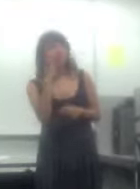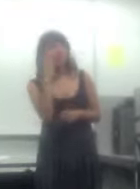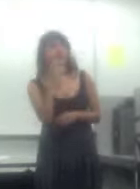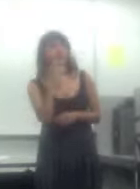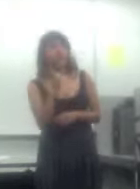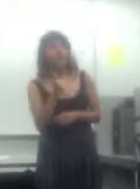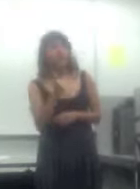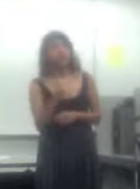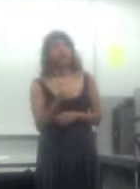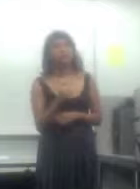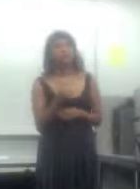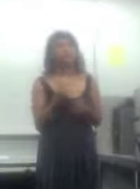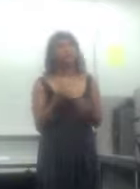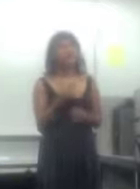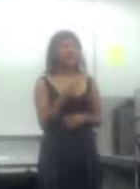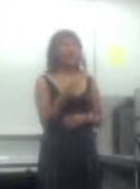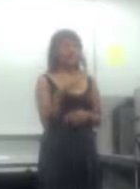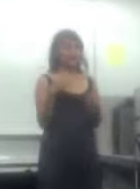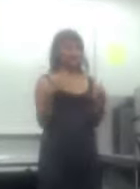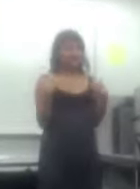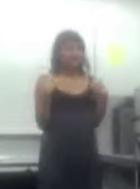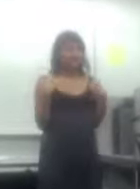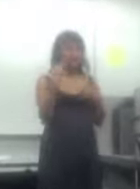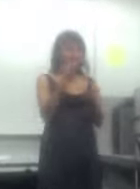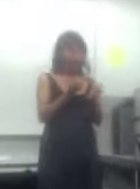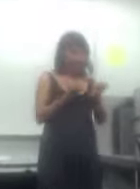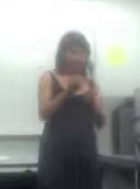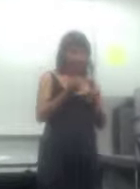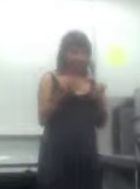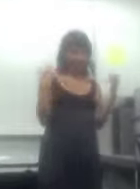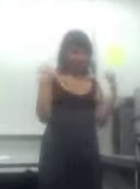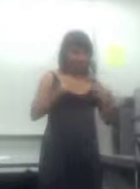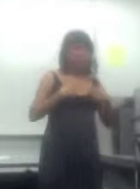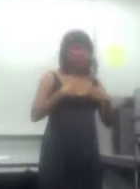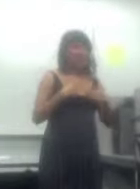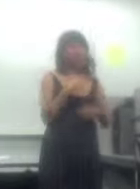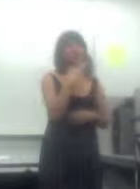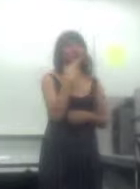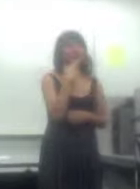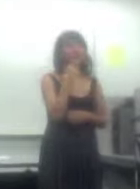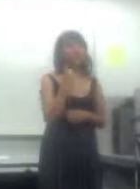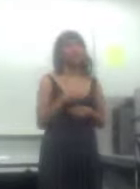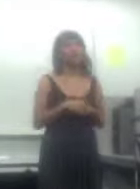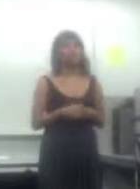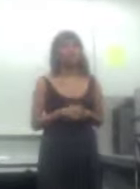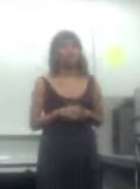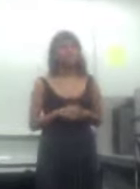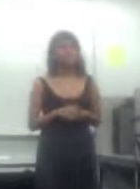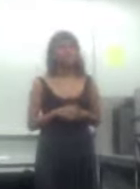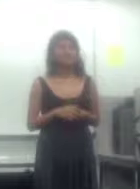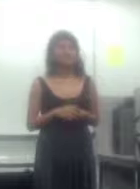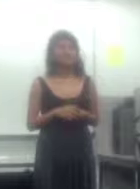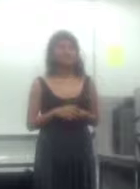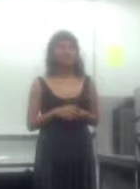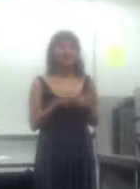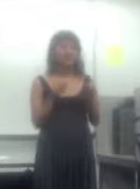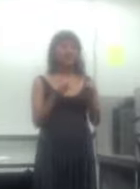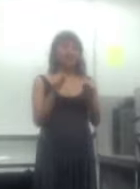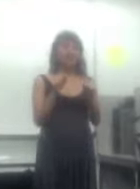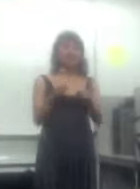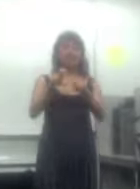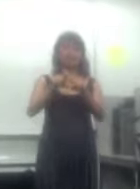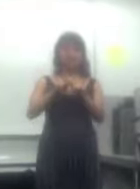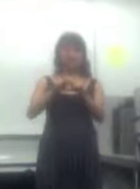Anyways, then at night were the games. I was able to sit on the bench and observe. That was an experience all its